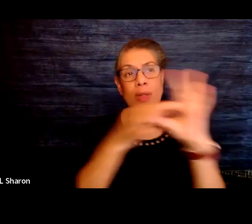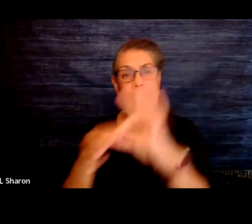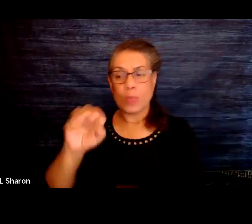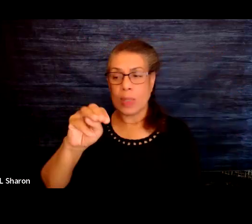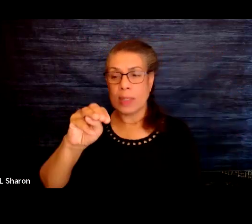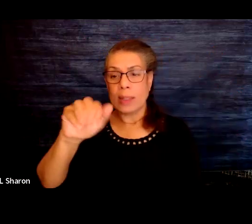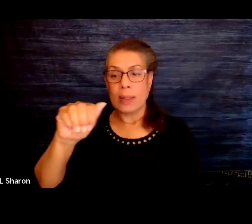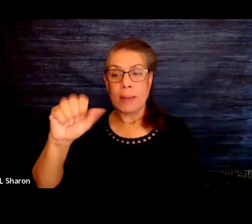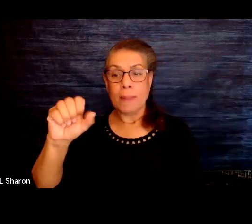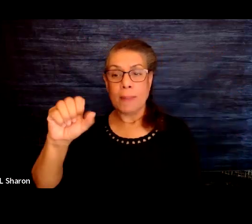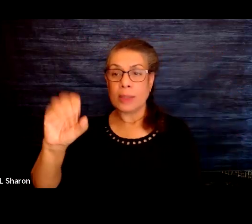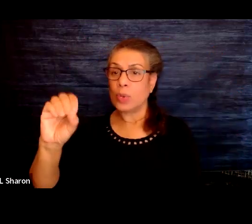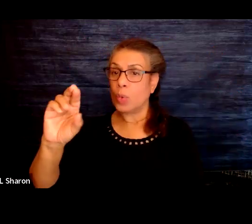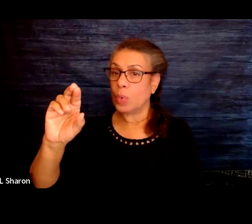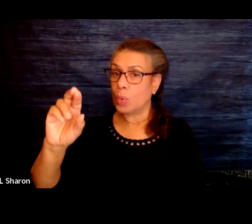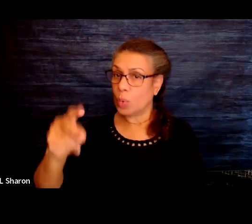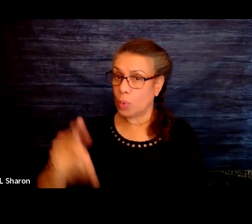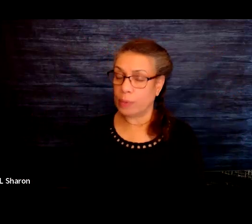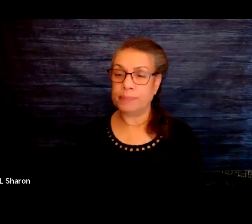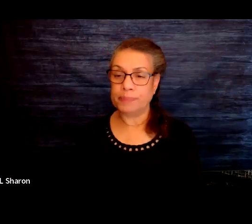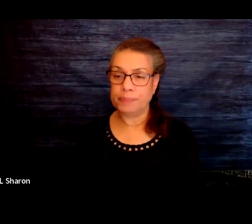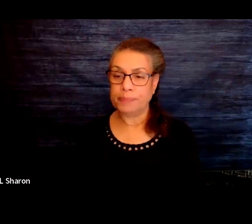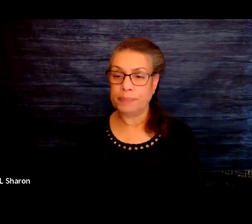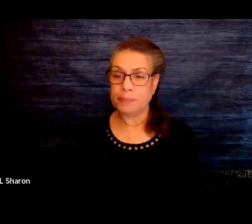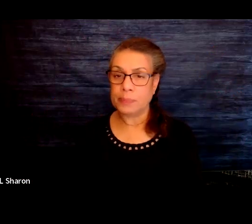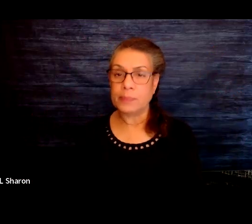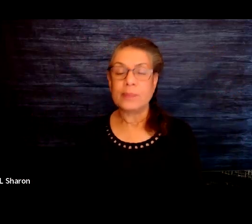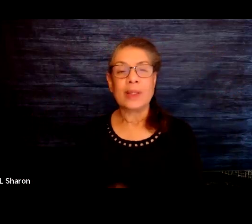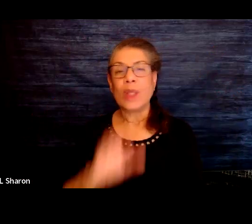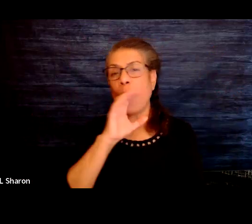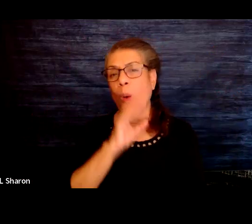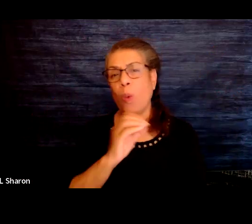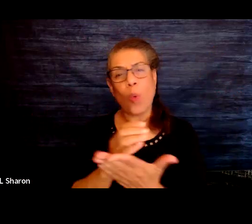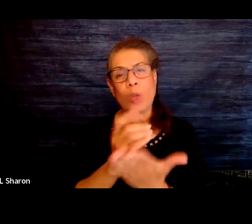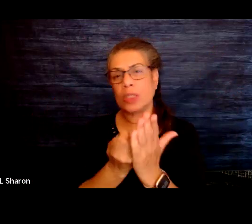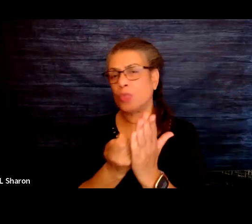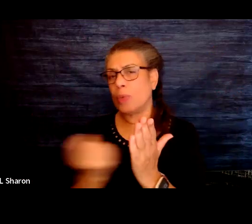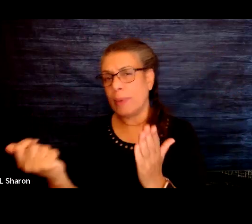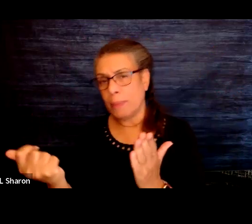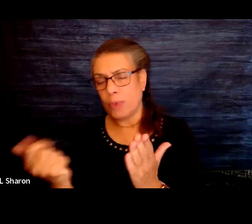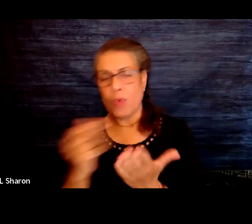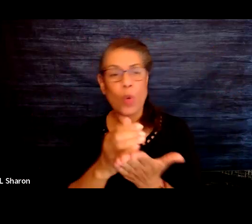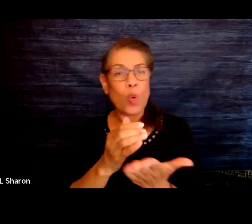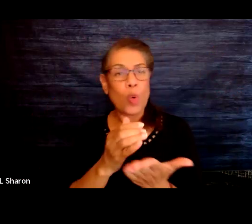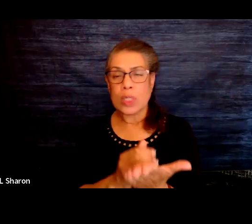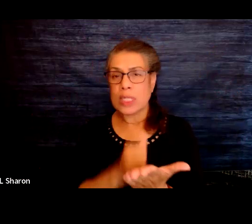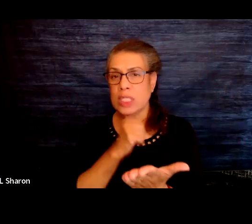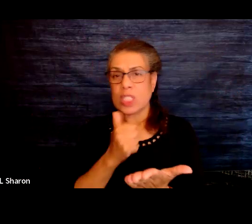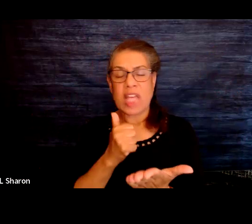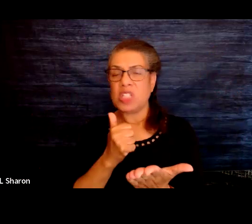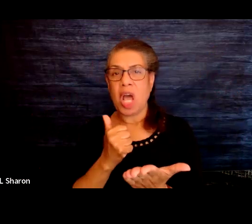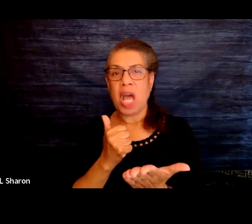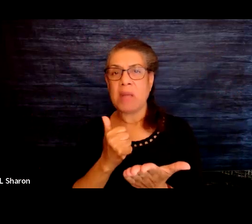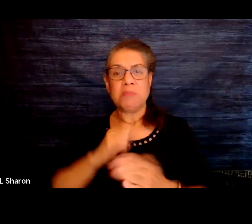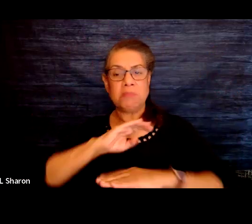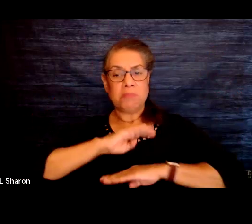MassCore. Again, I already spoke about this, but just removing old courses that were not aligned to standards,